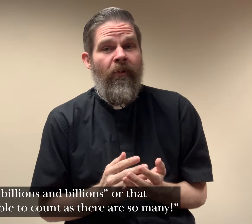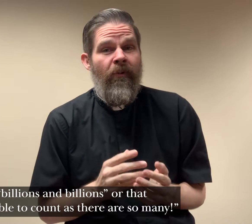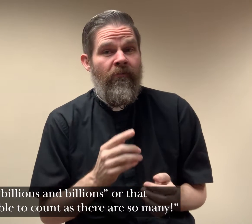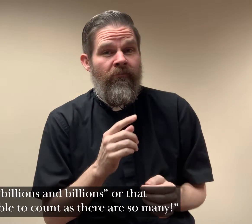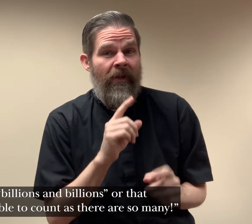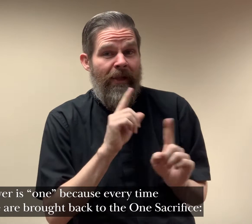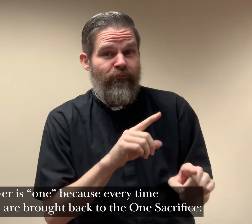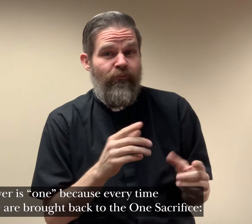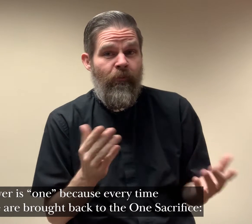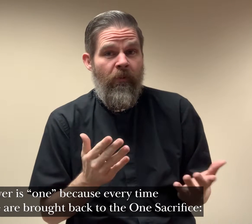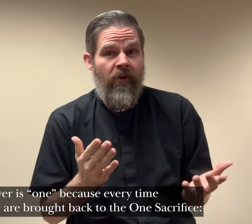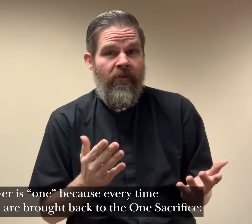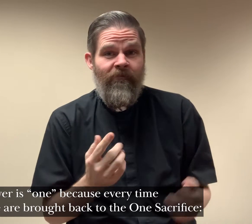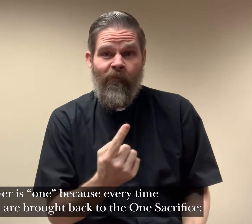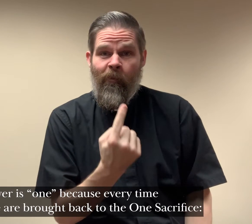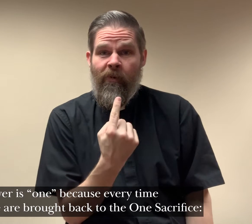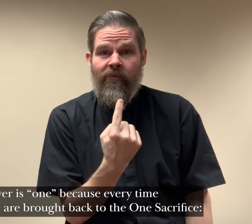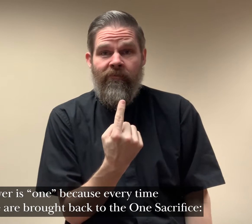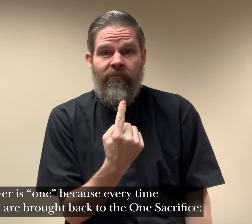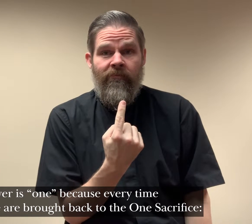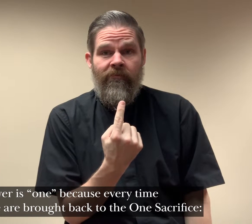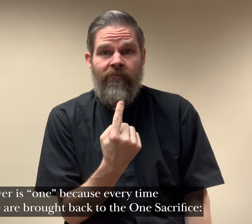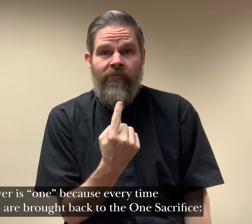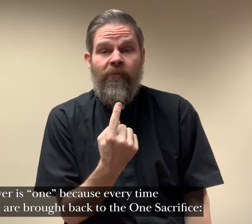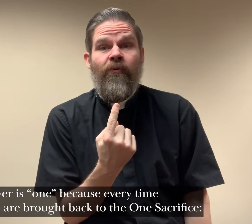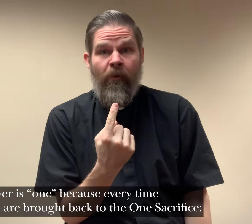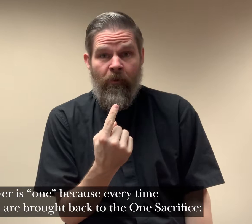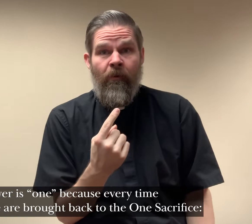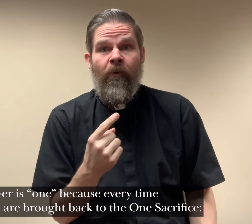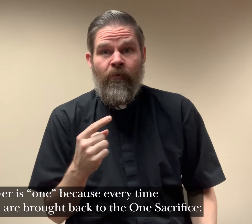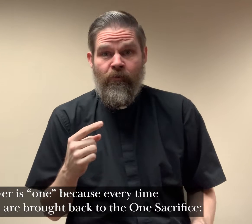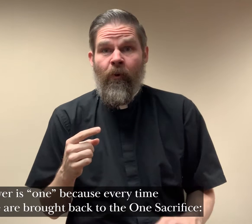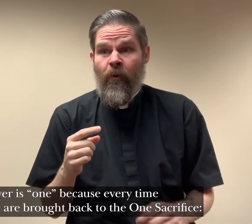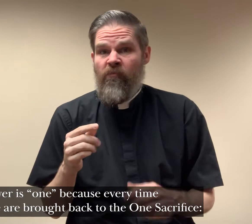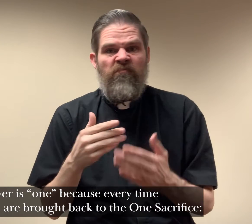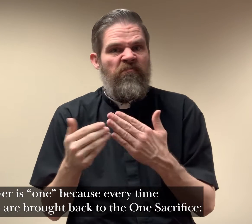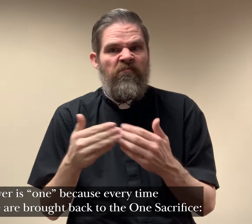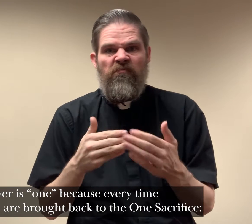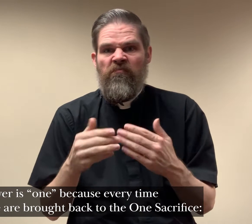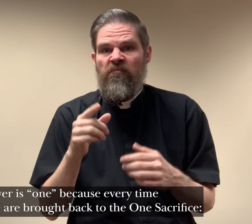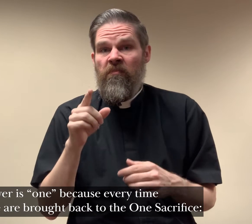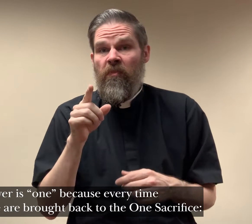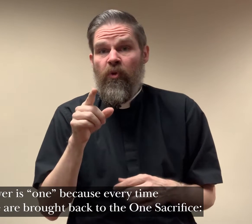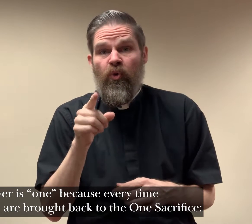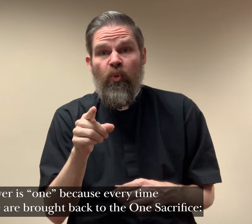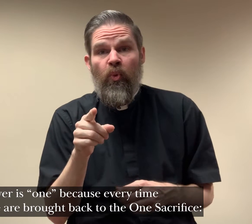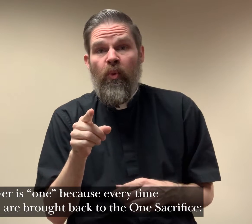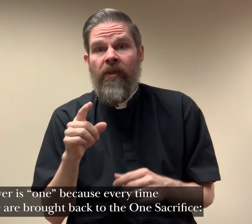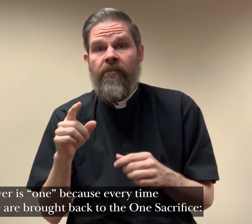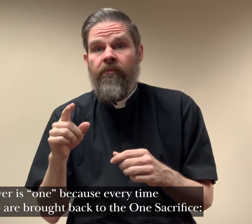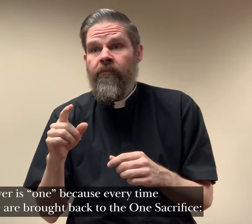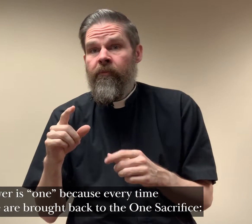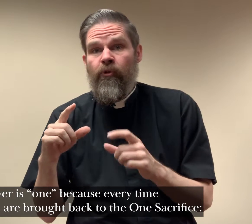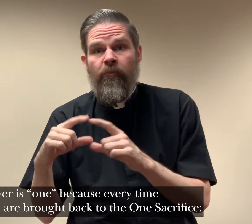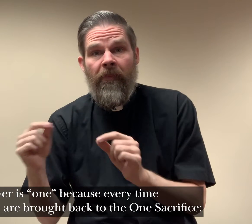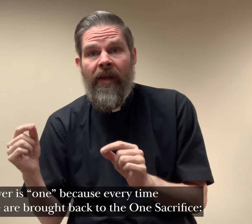The answer is one. Because every time we go to Mass, we are brought back to the one